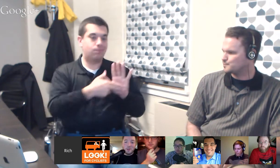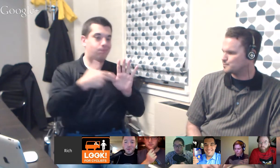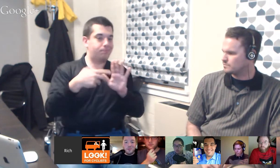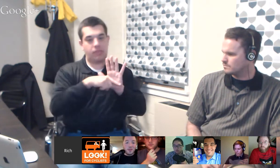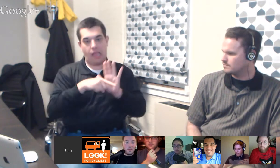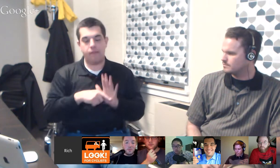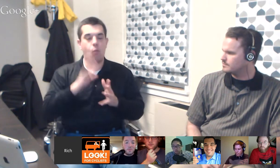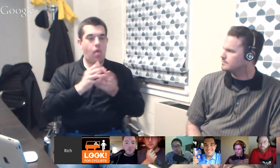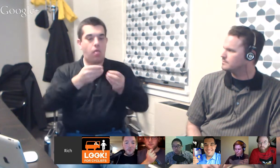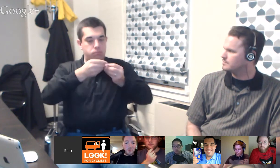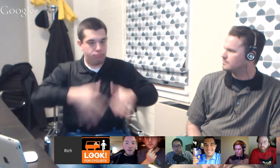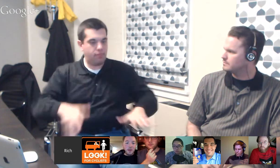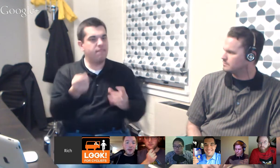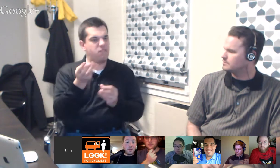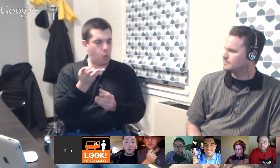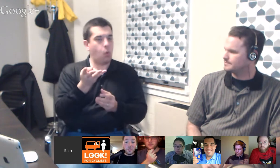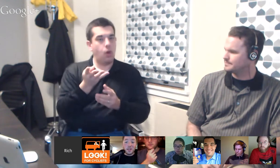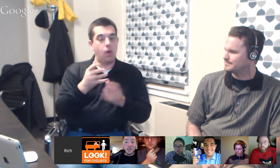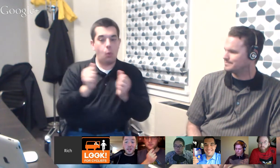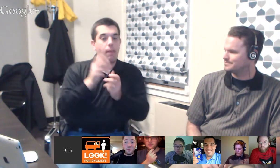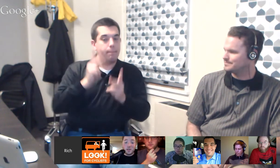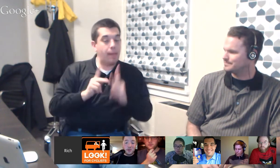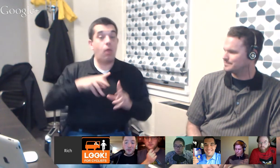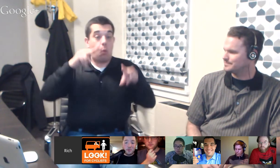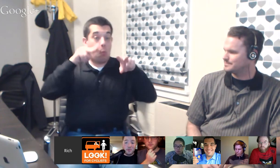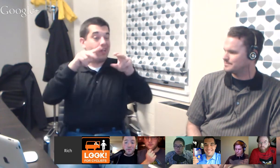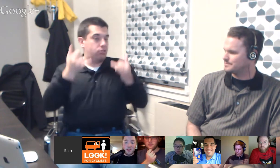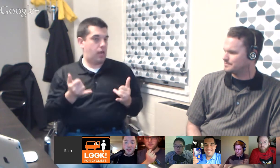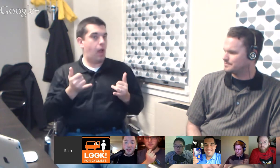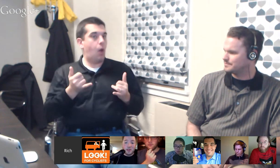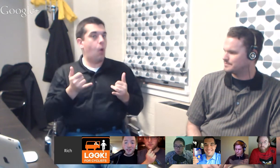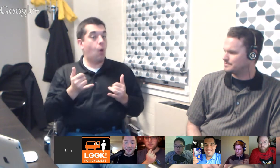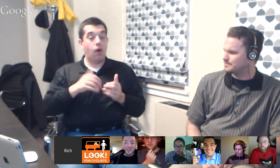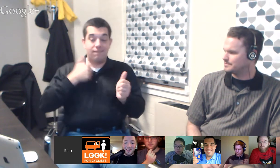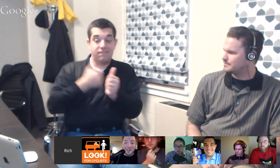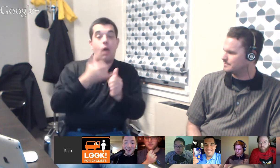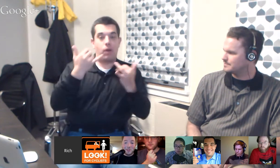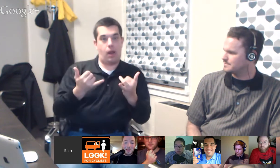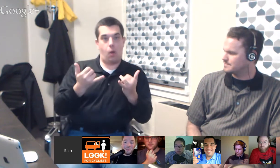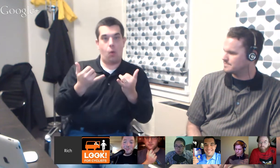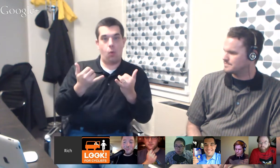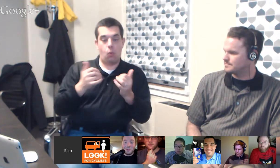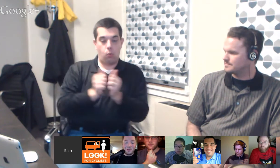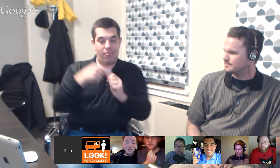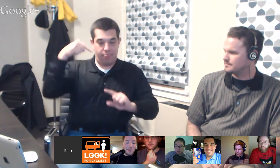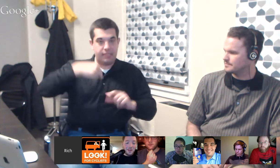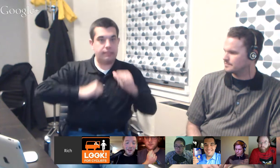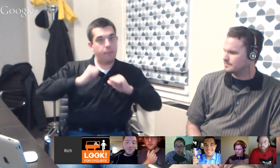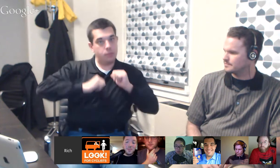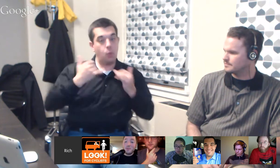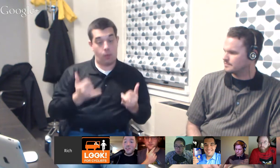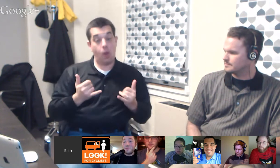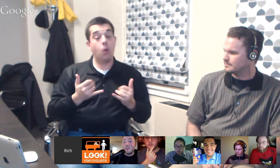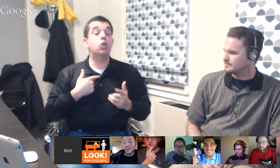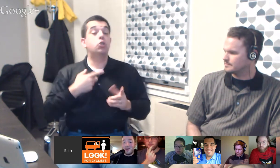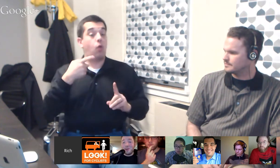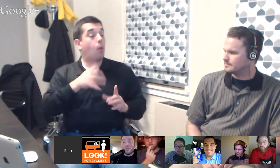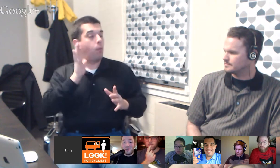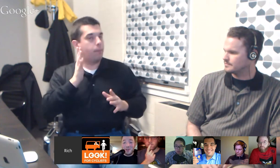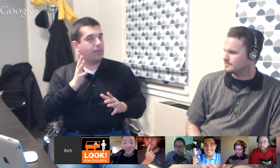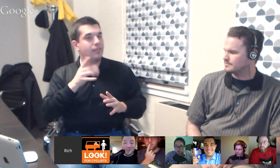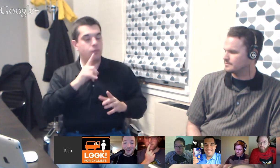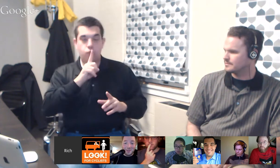a little bit with people that are watching or following along with this episode. So that would be